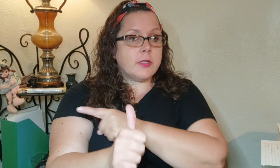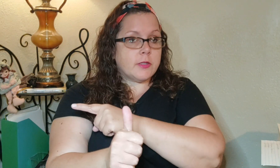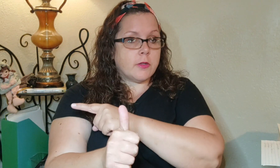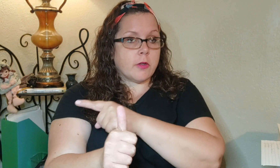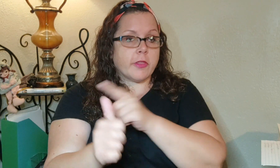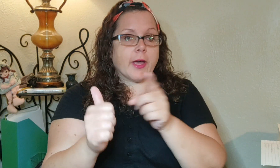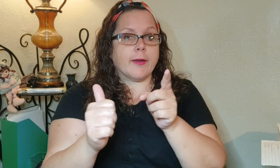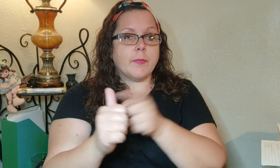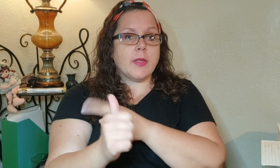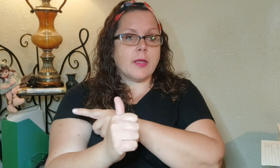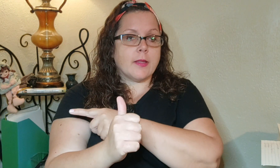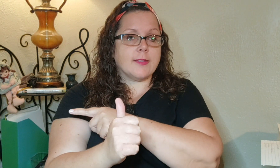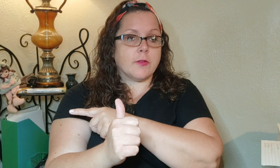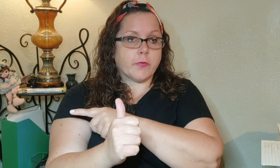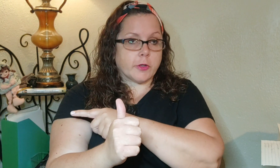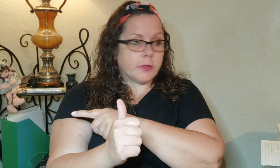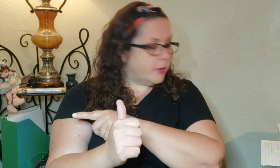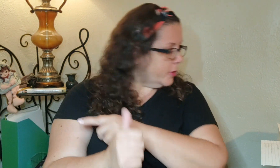First, your thumb is the first.